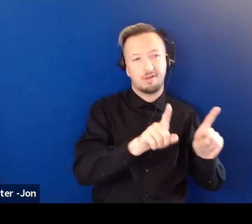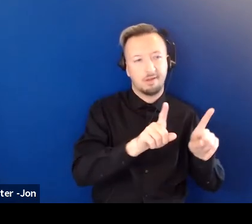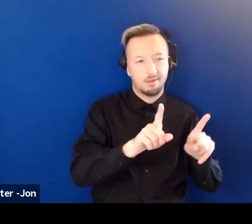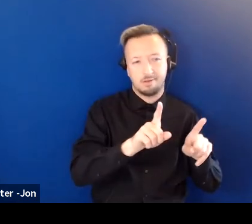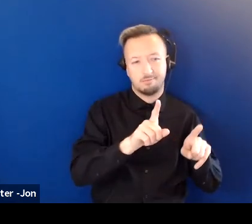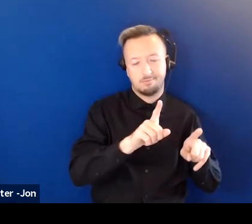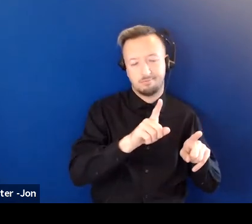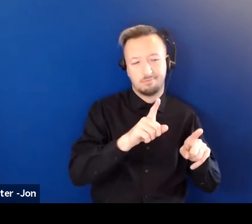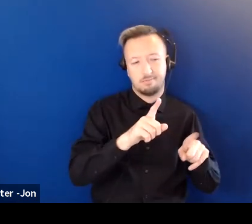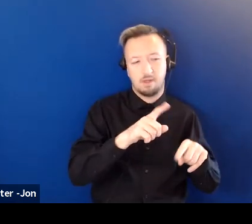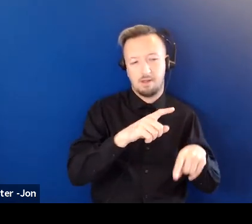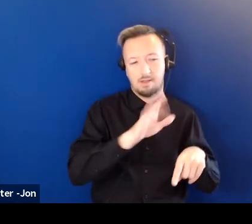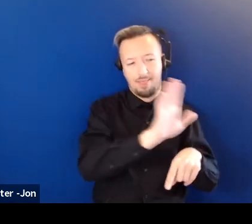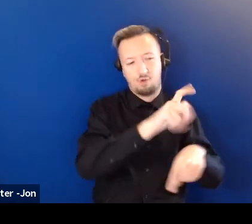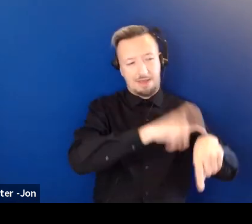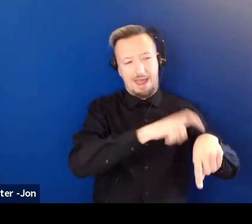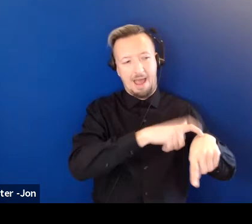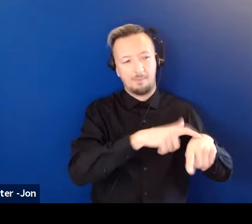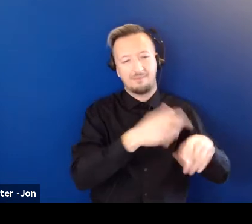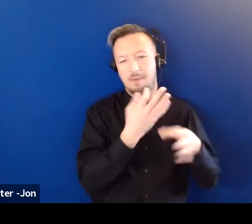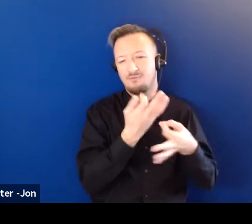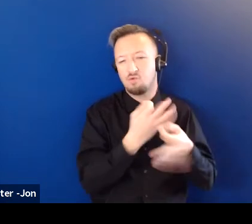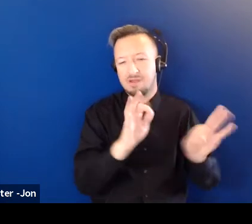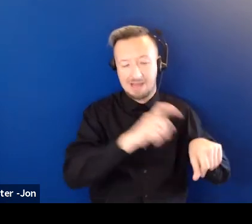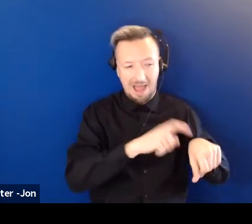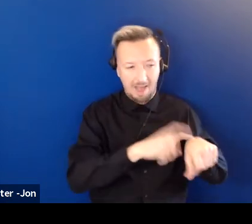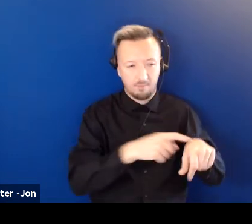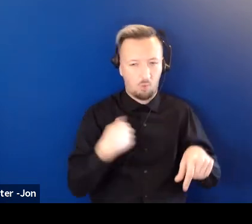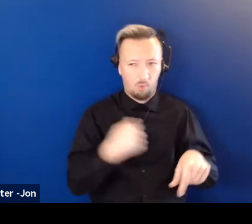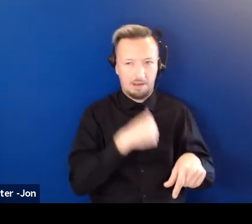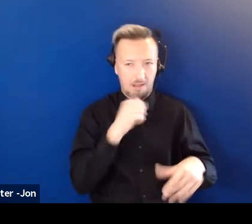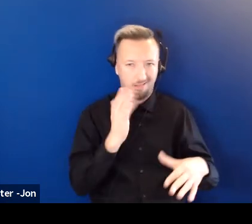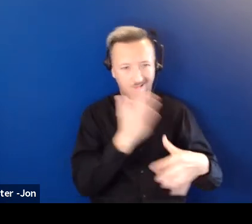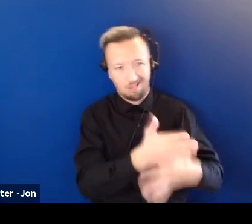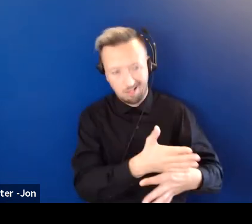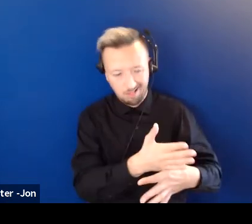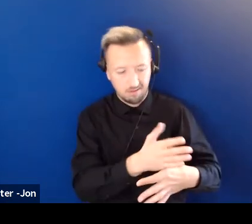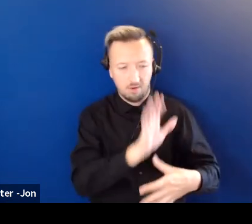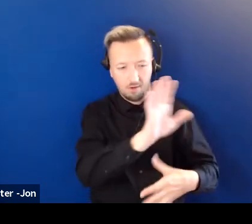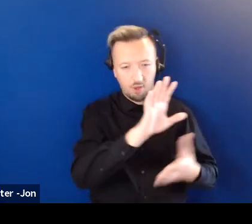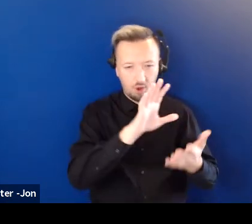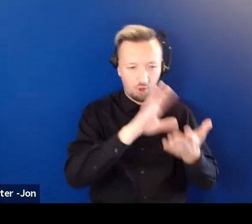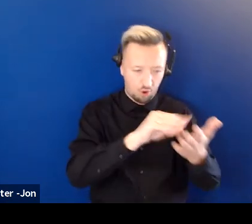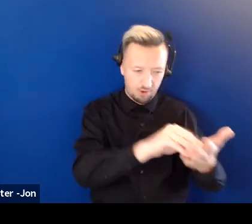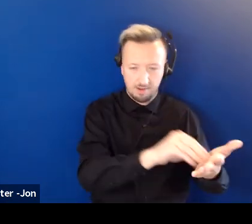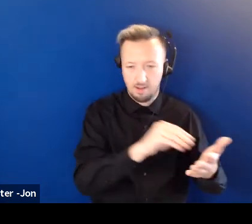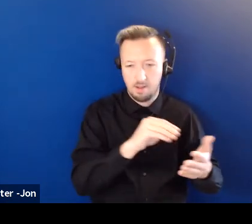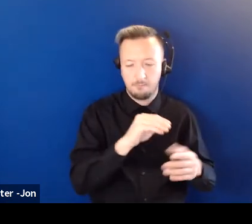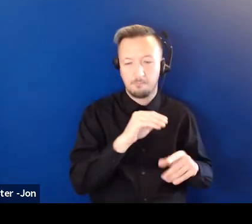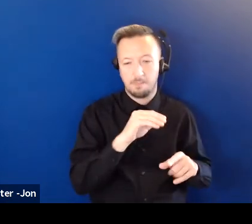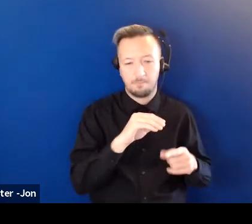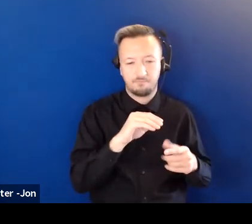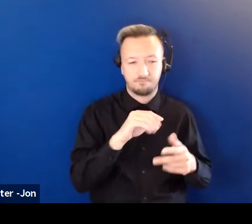have guests come in and we weren't disrupting all of their learning, and we were checking off some of their boxes. And